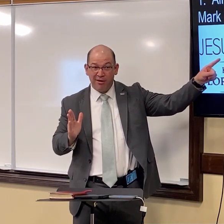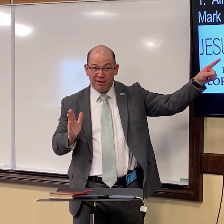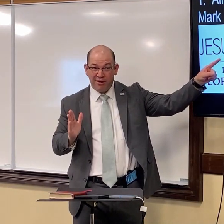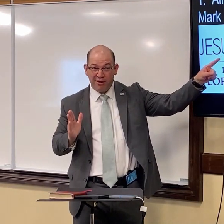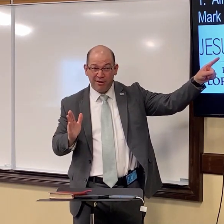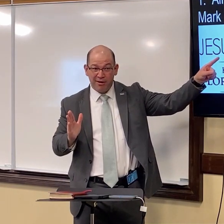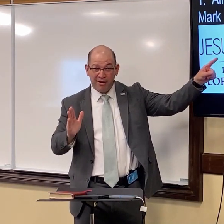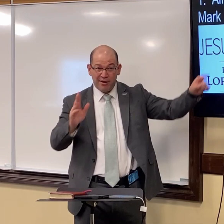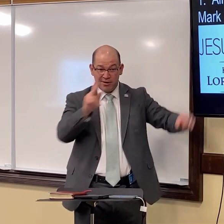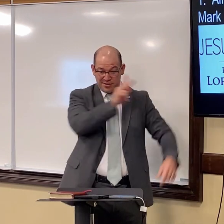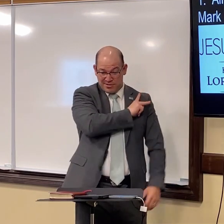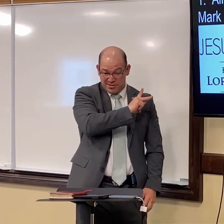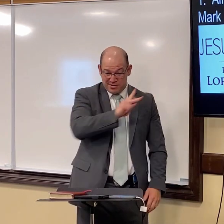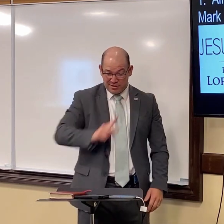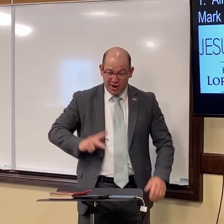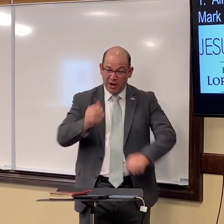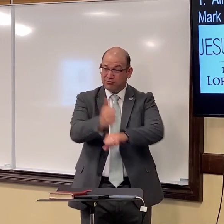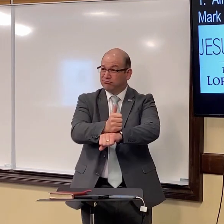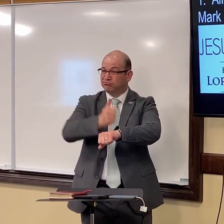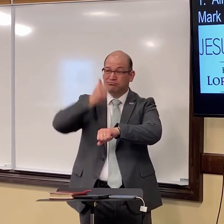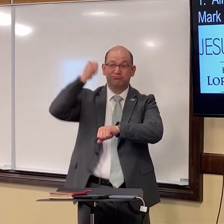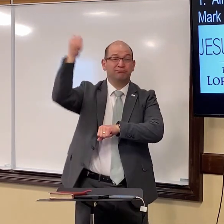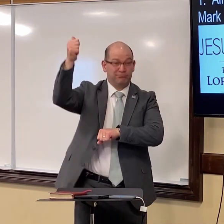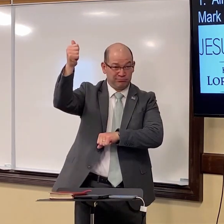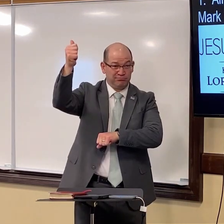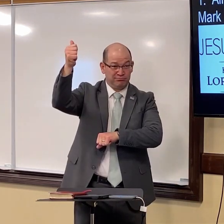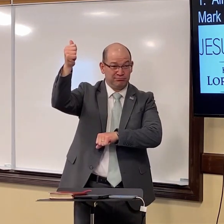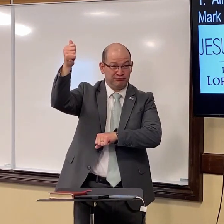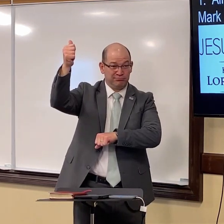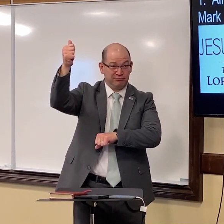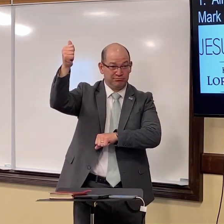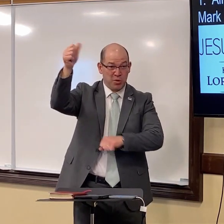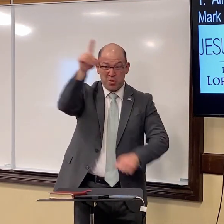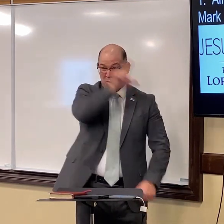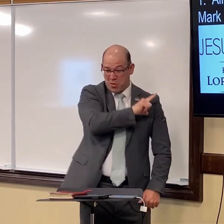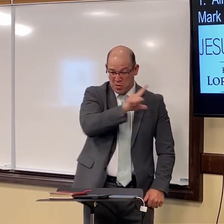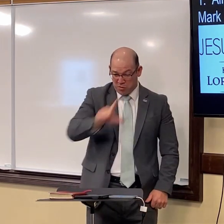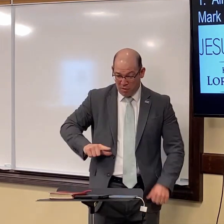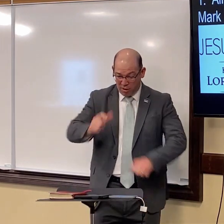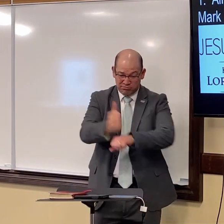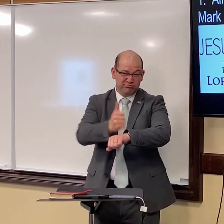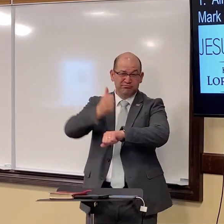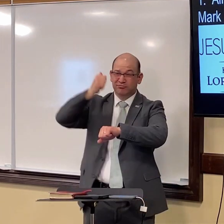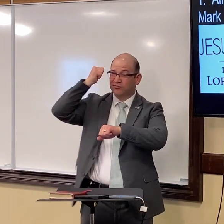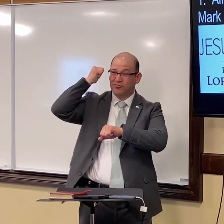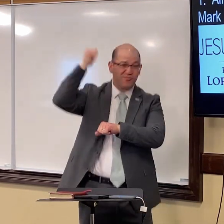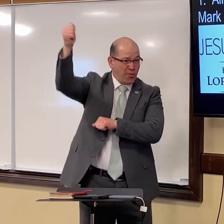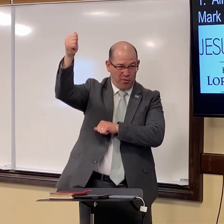is God. He is the King of Kings. He is the Lord of Lords.